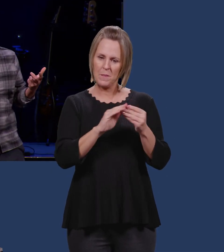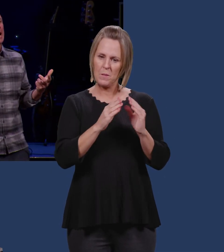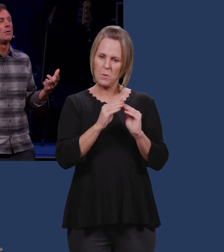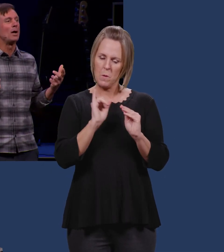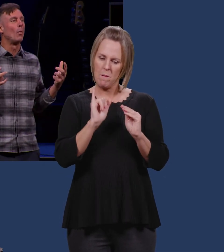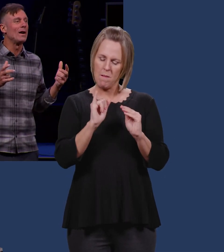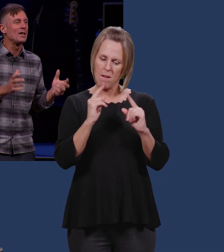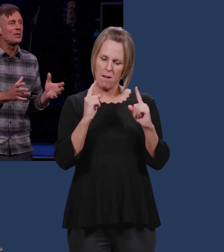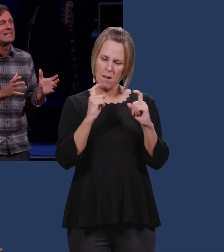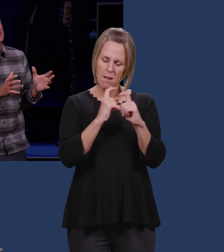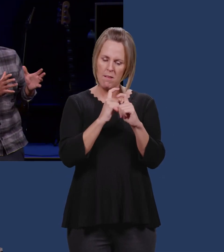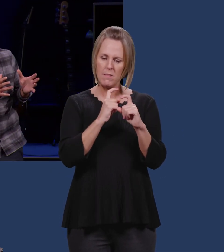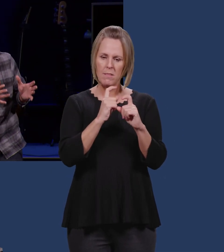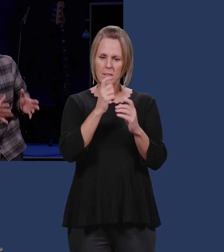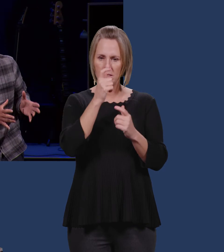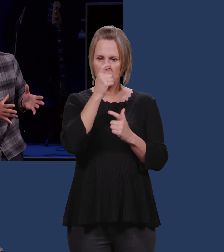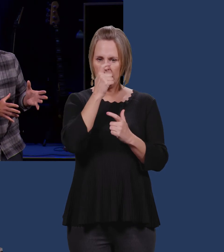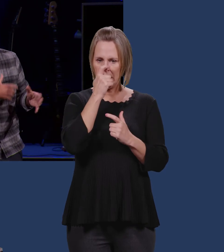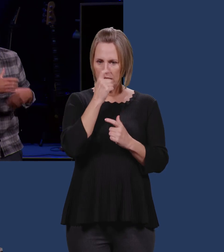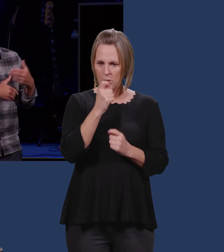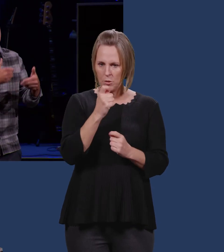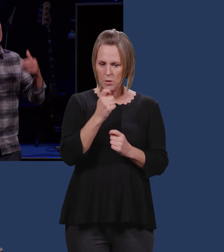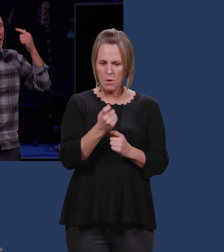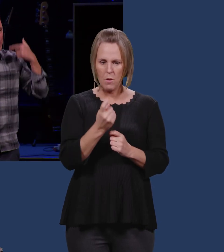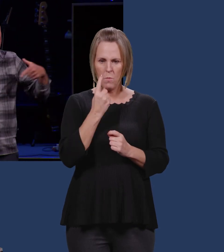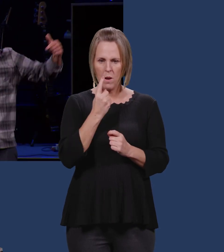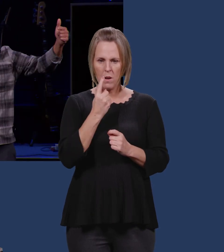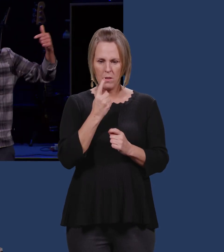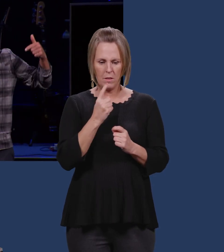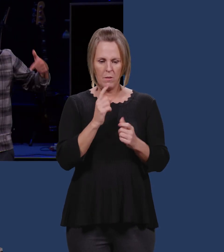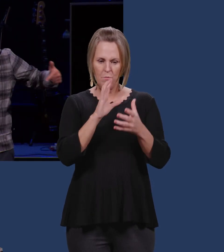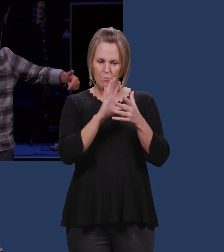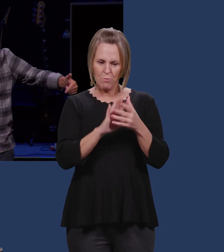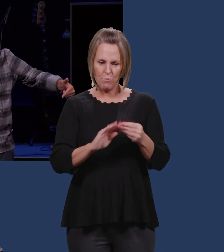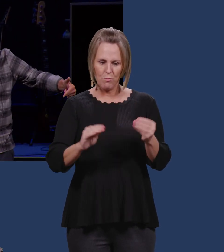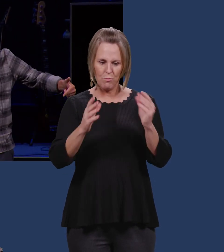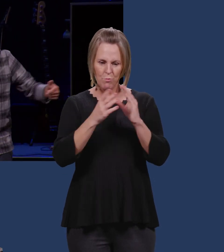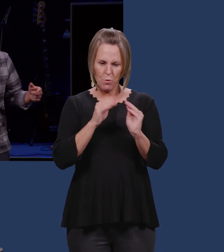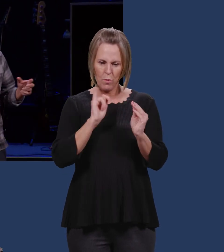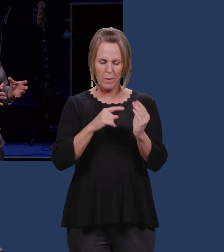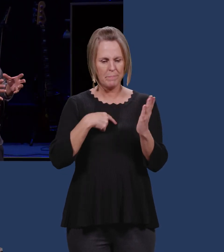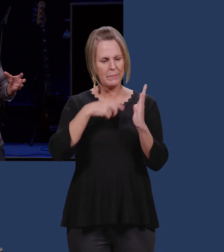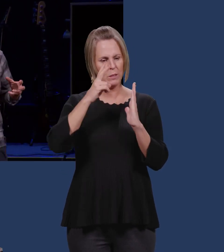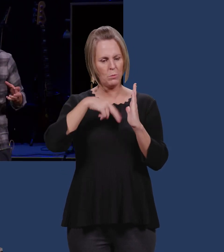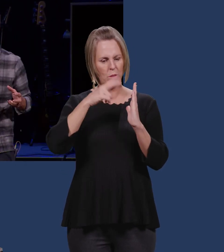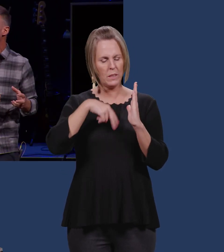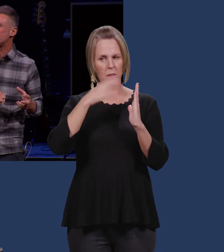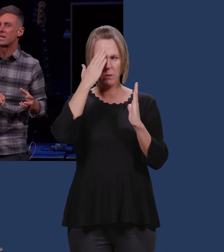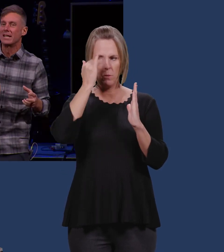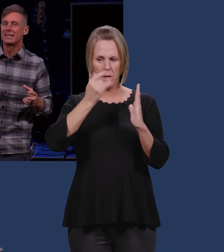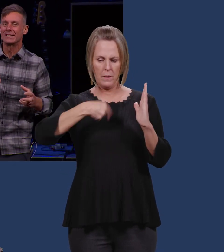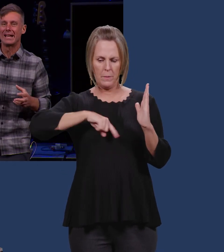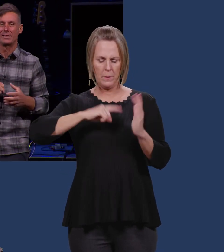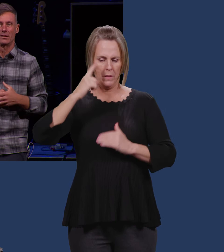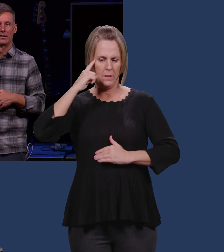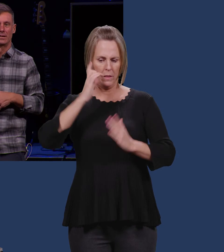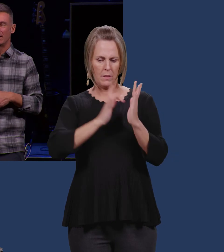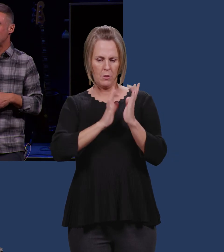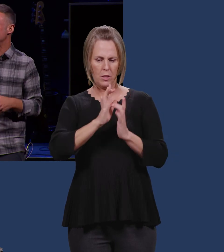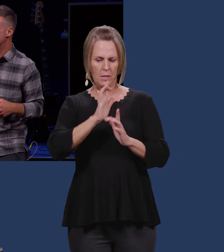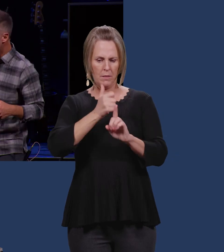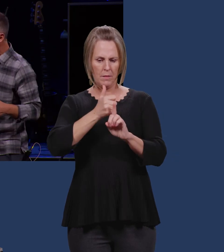turns. And one of the things that's unexpected in the story of why we think of Jesus as white comes from a forged